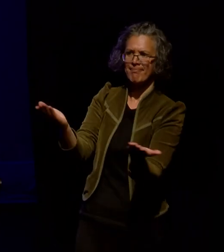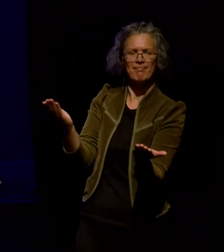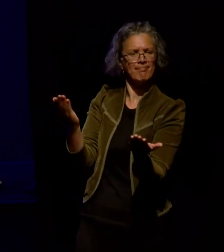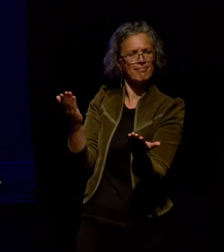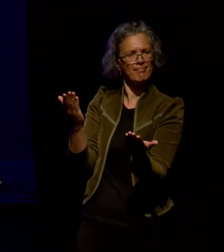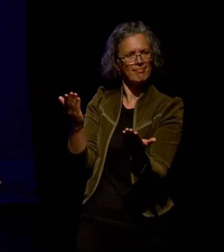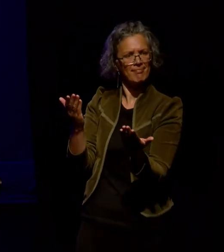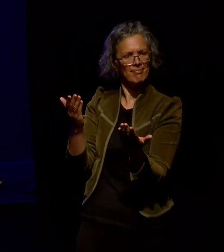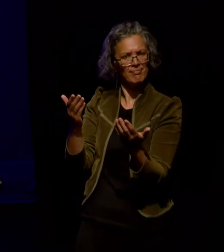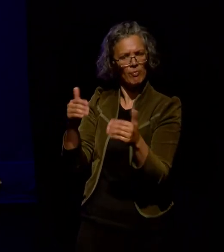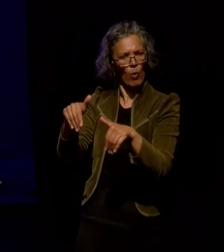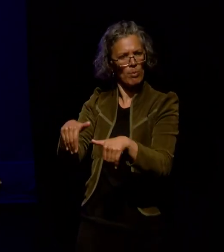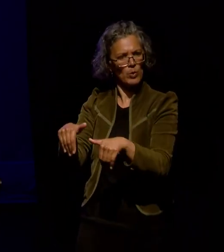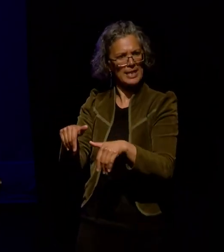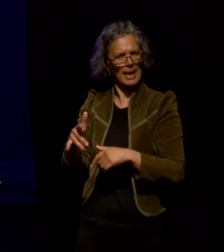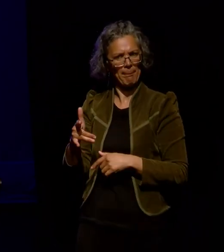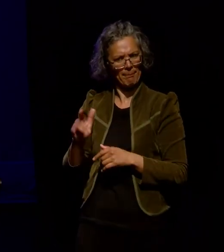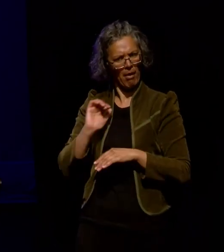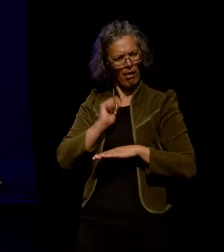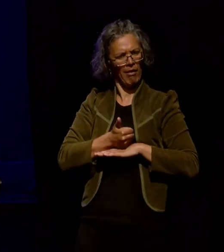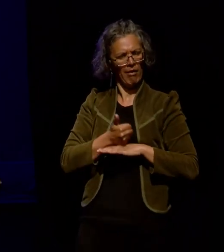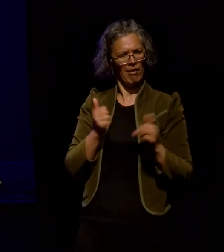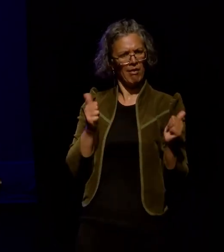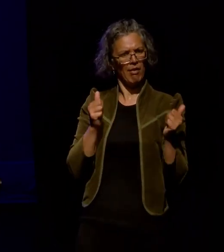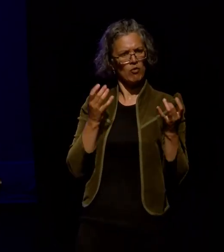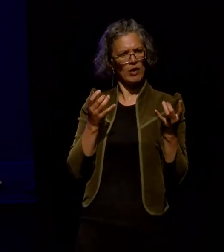Museum are already established.